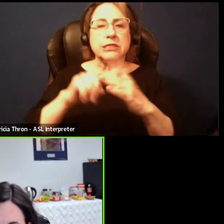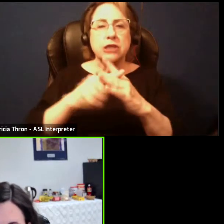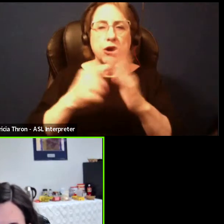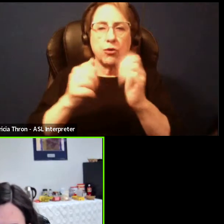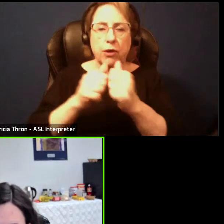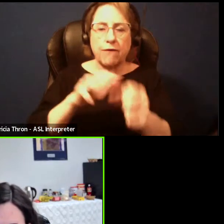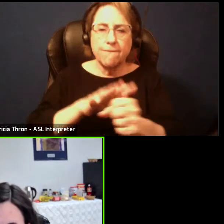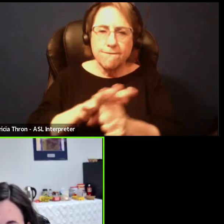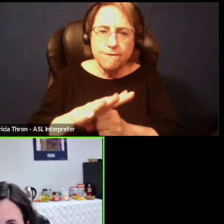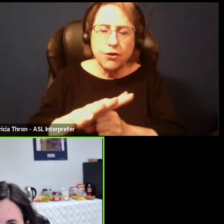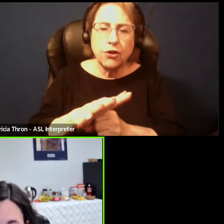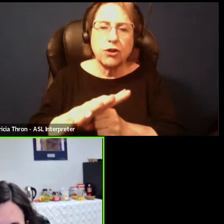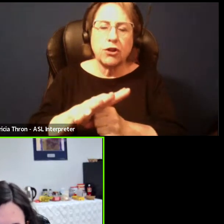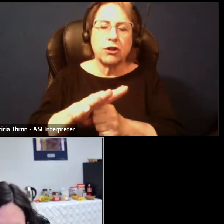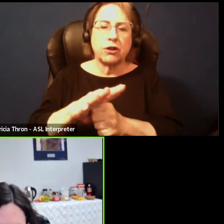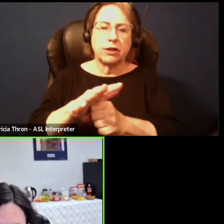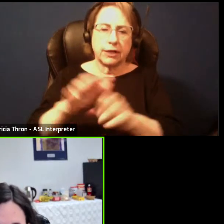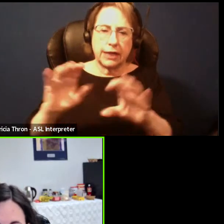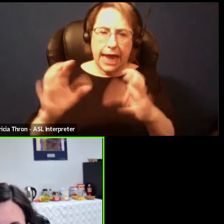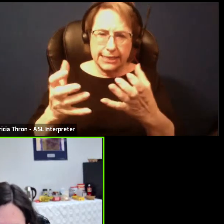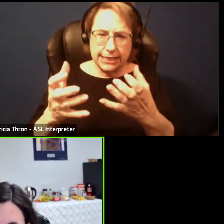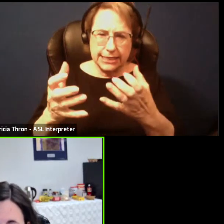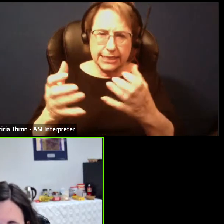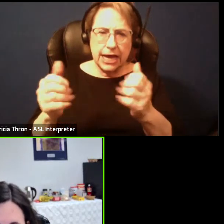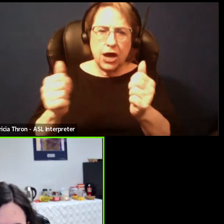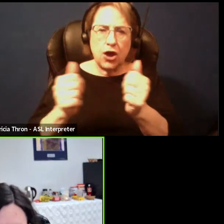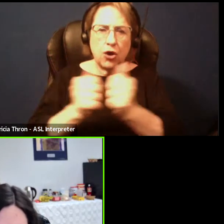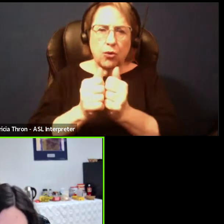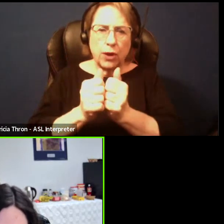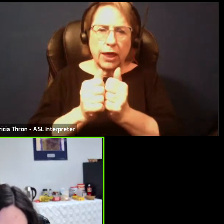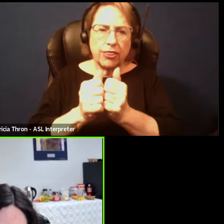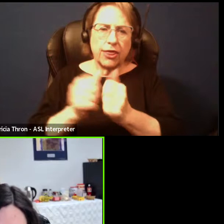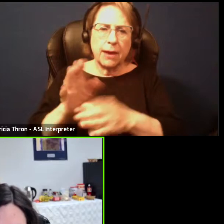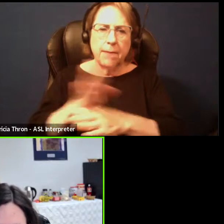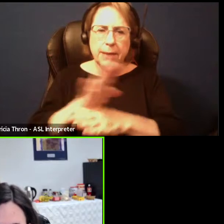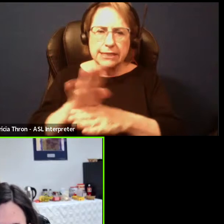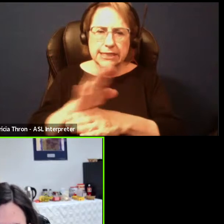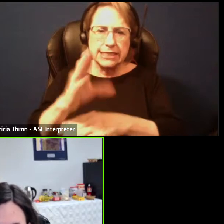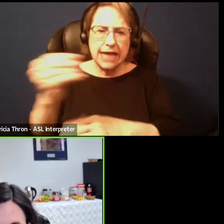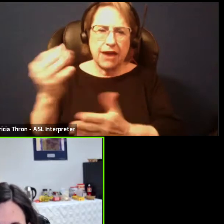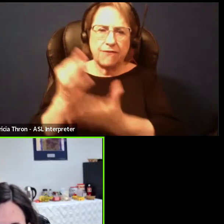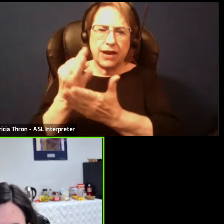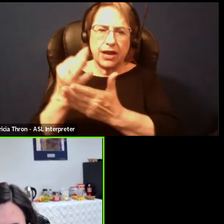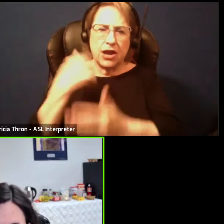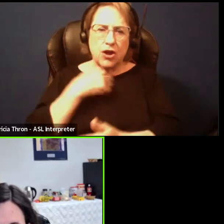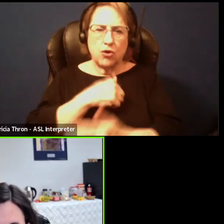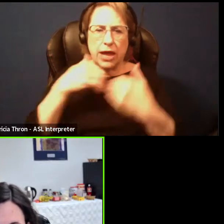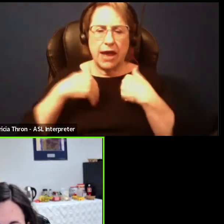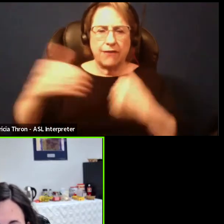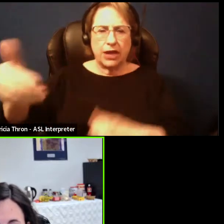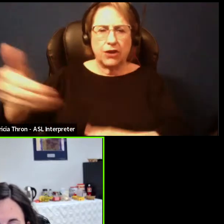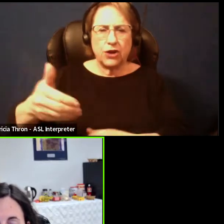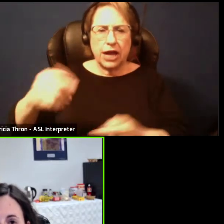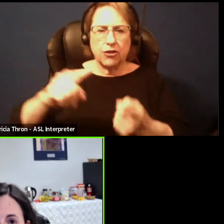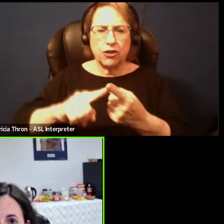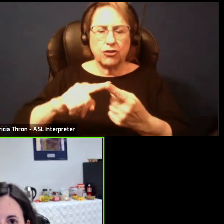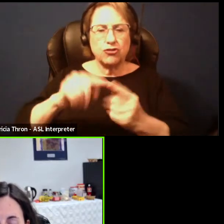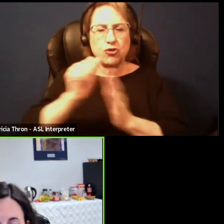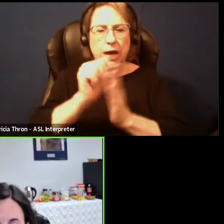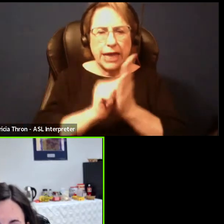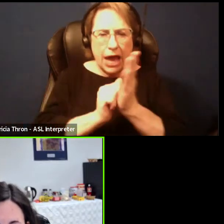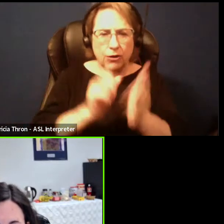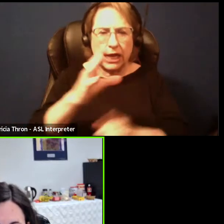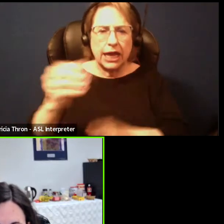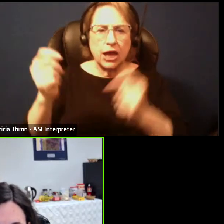With business and finance, we have introduction to accounting, QuickBooks, Google Basics, and Excel certification, showing how